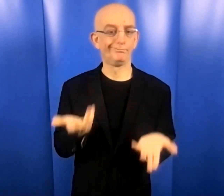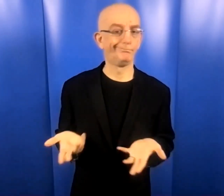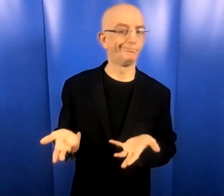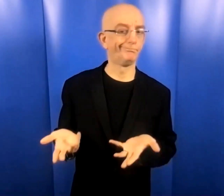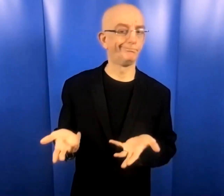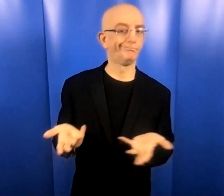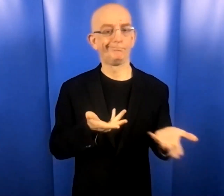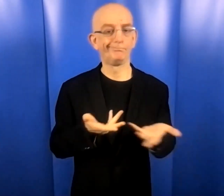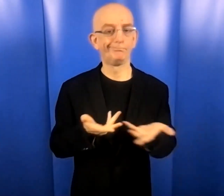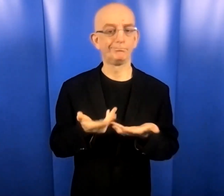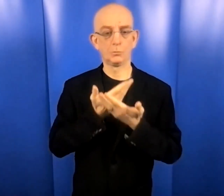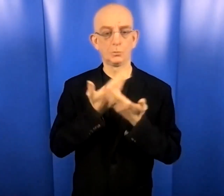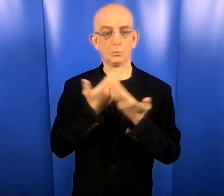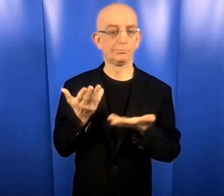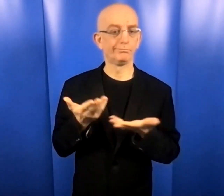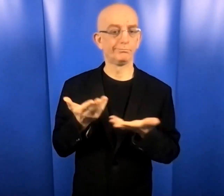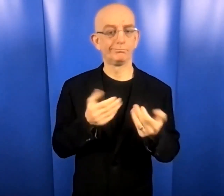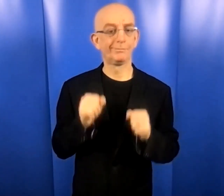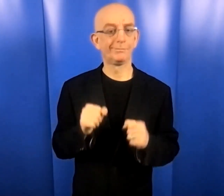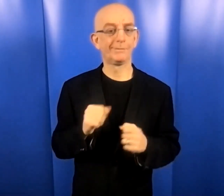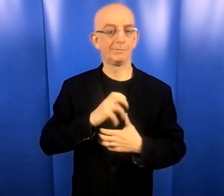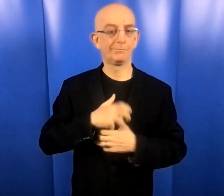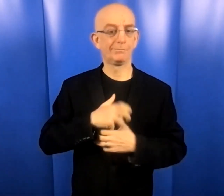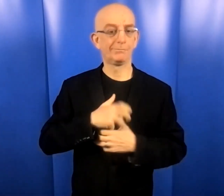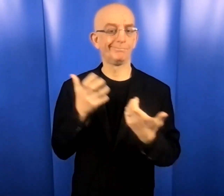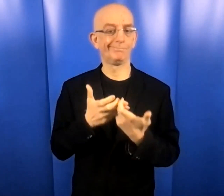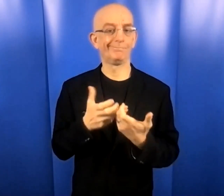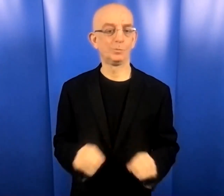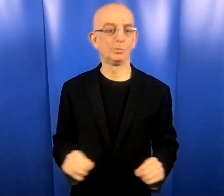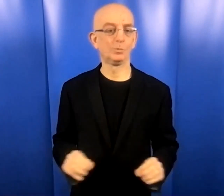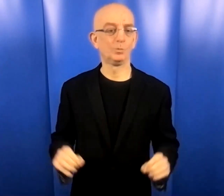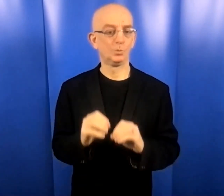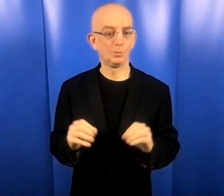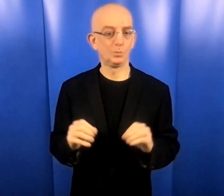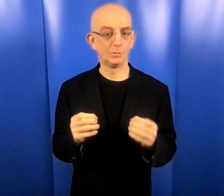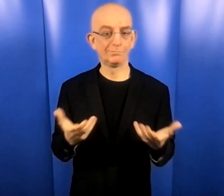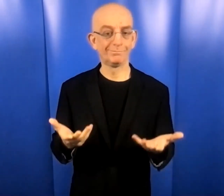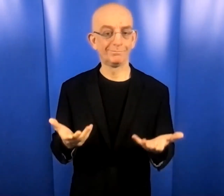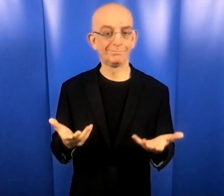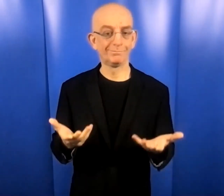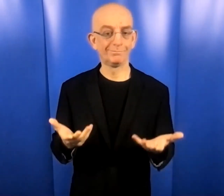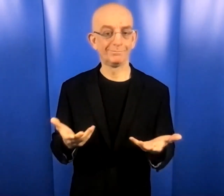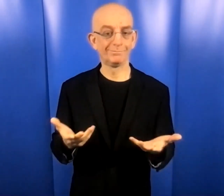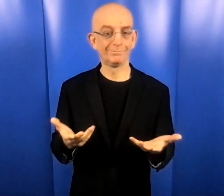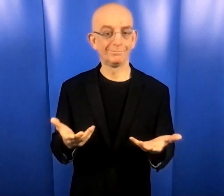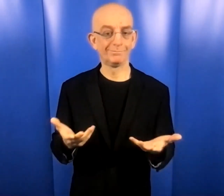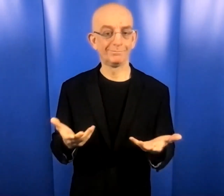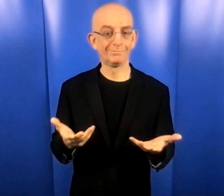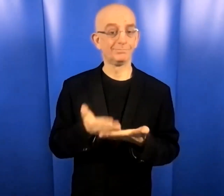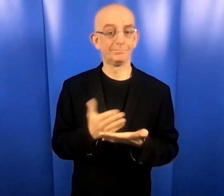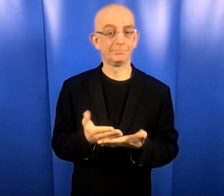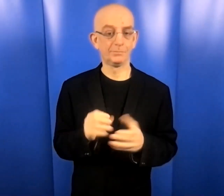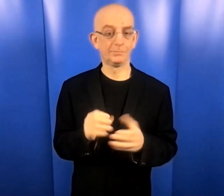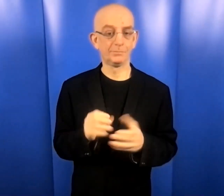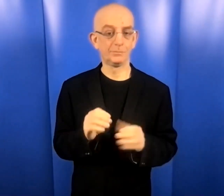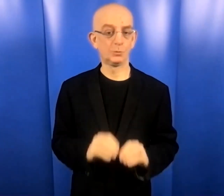is no sign language that the teachers who are trained so that they can handle